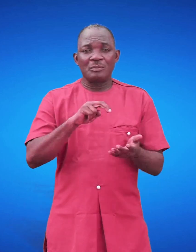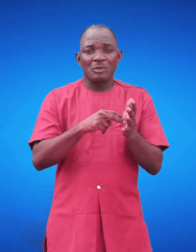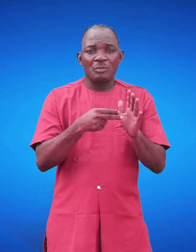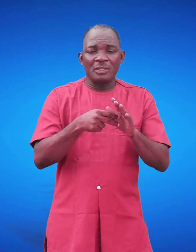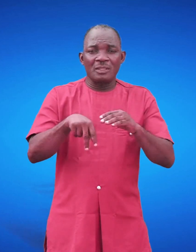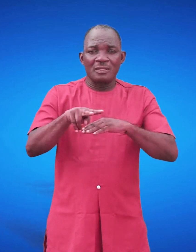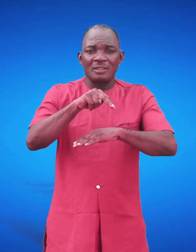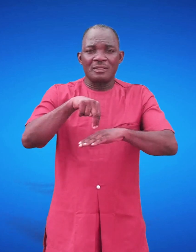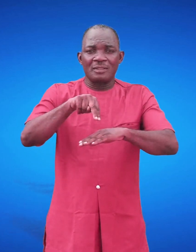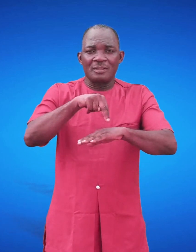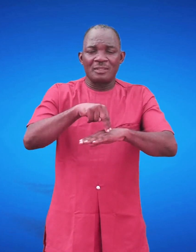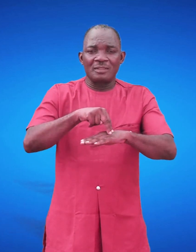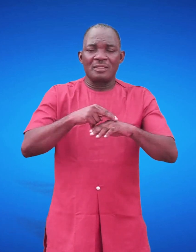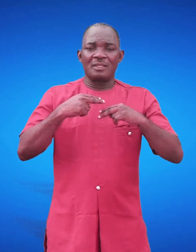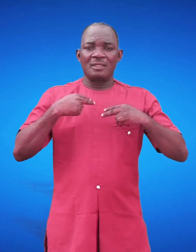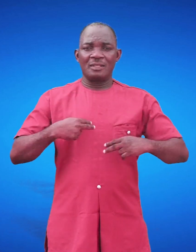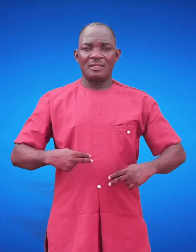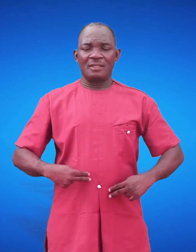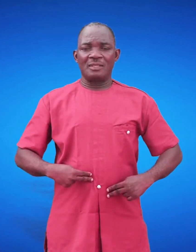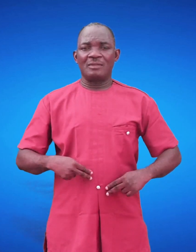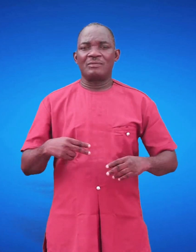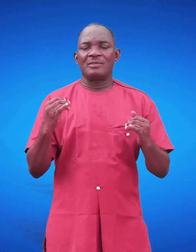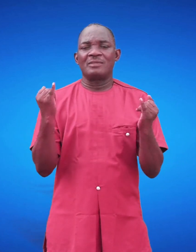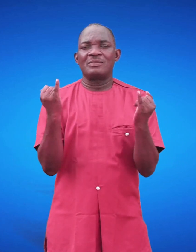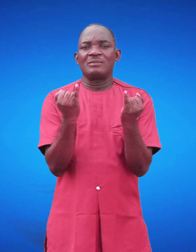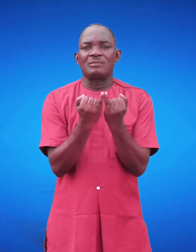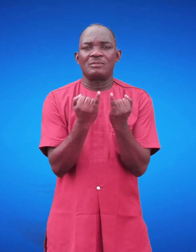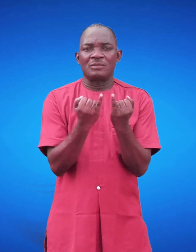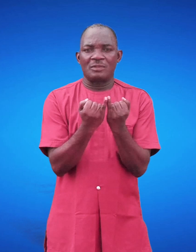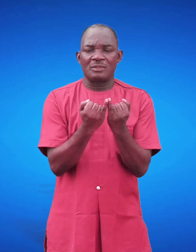National Health Insurance Scheme.